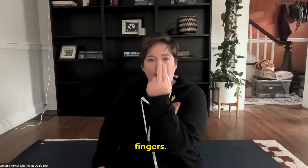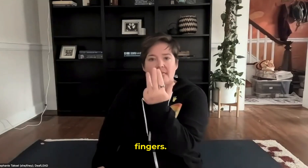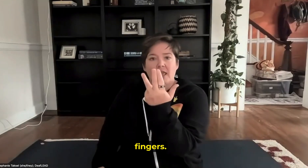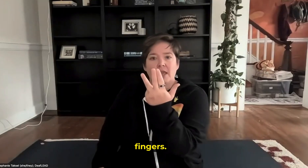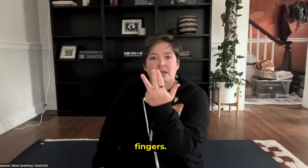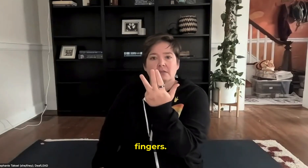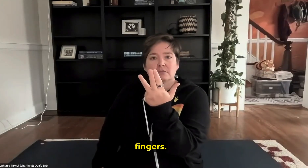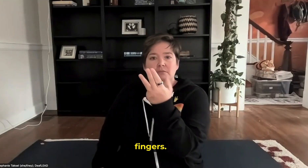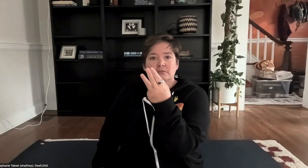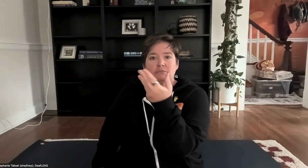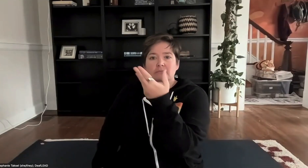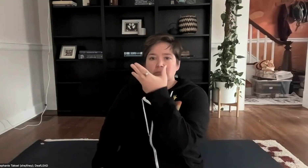fingers.